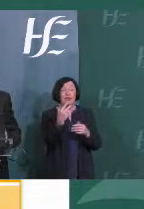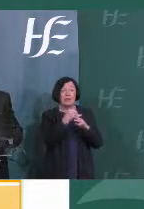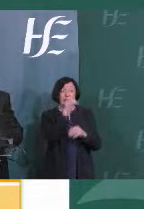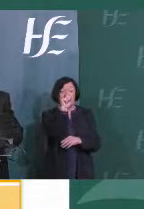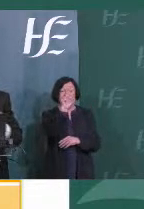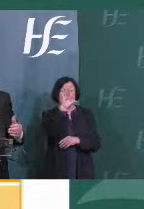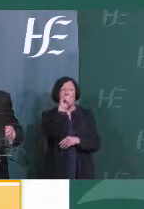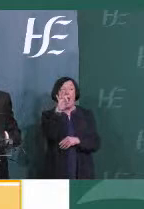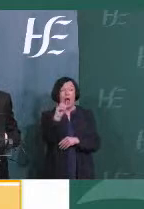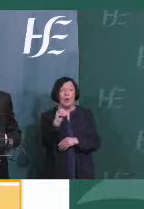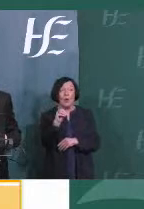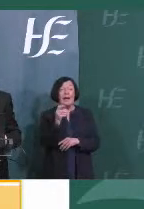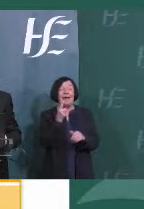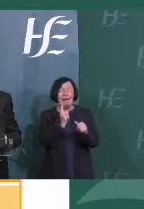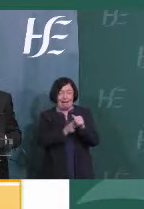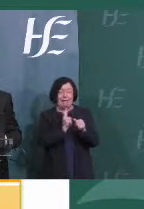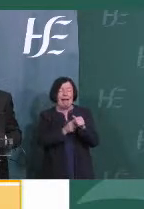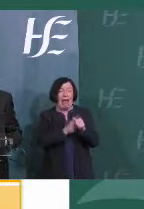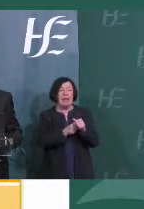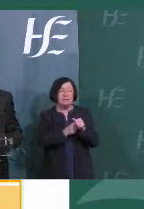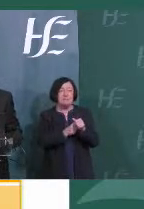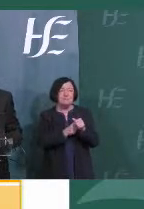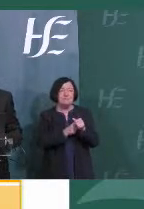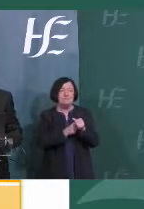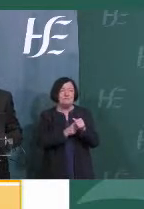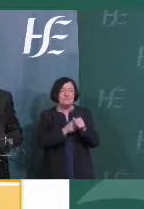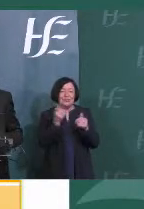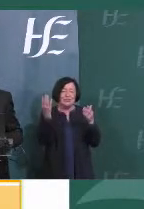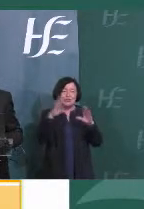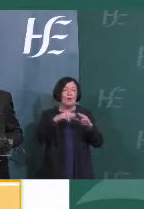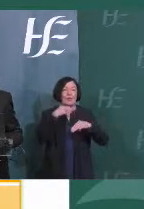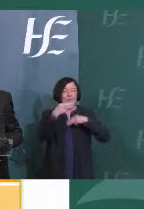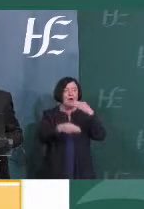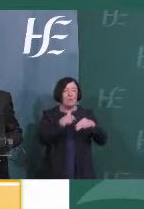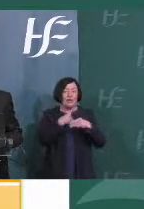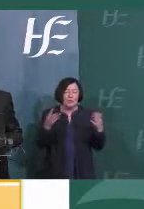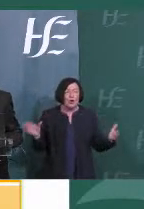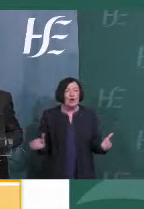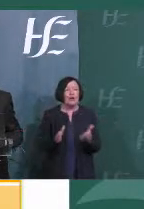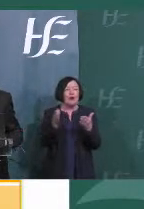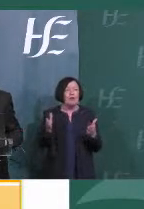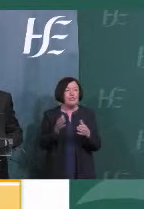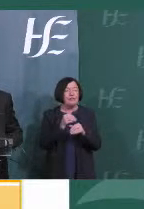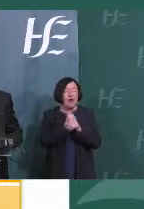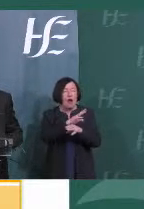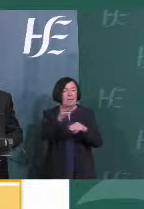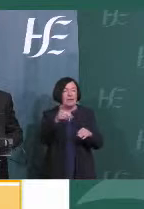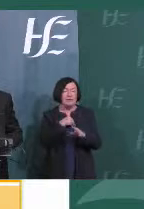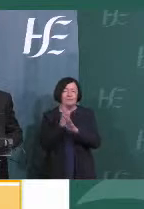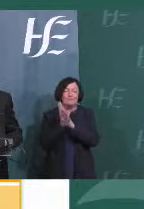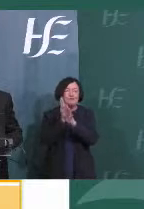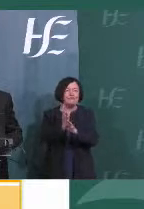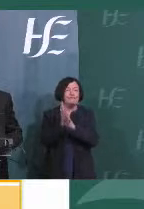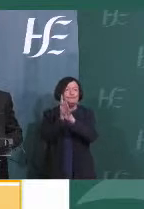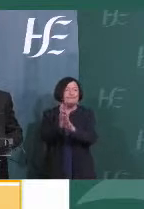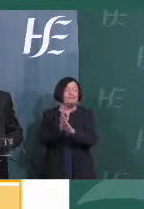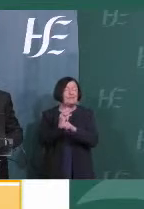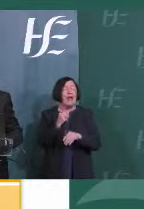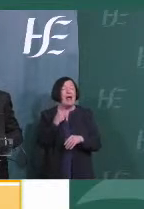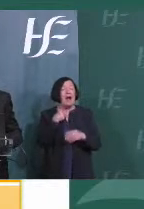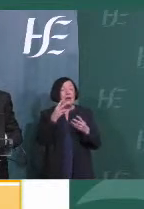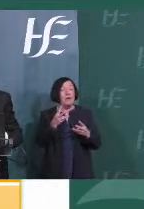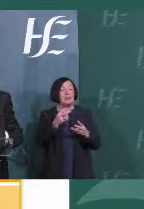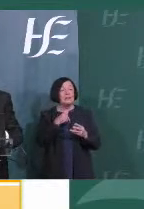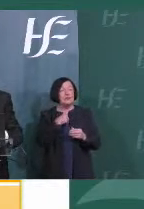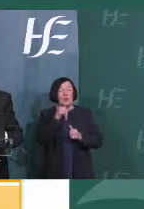Sligo. So again, exactly the process that we wanted to encourage across the board for attendance. So I do want to